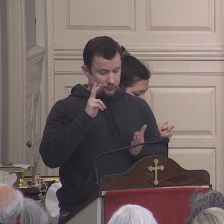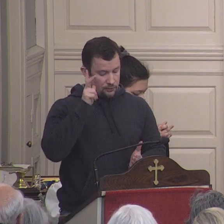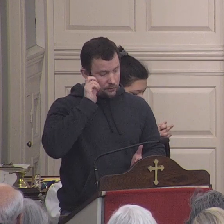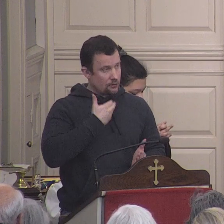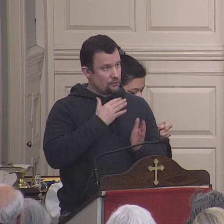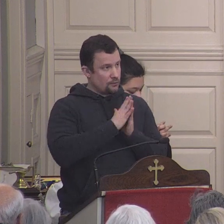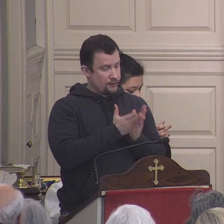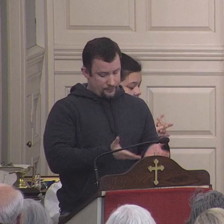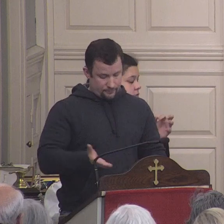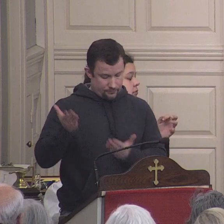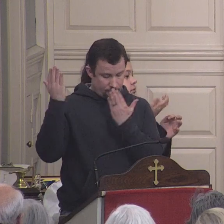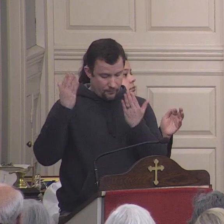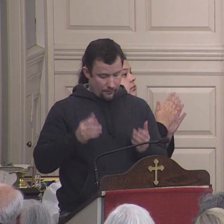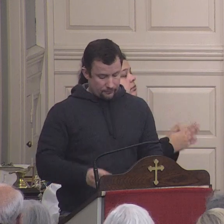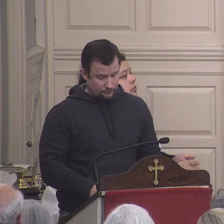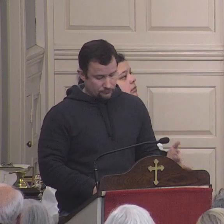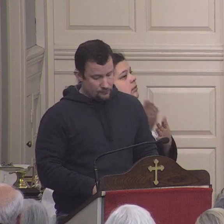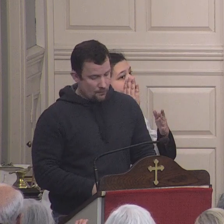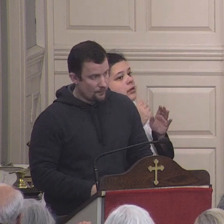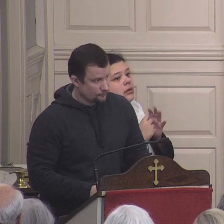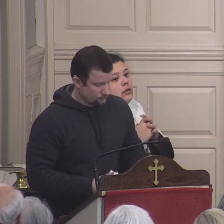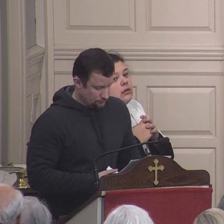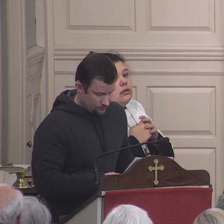we pray to the Lord.